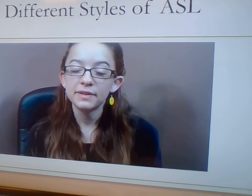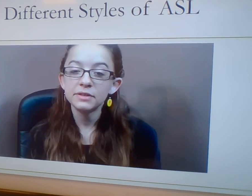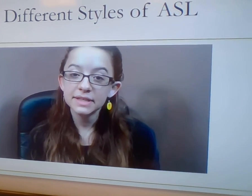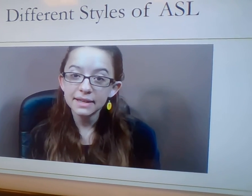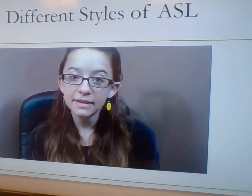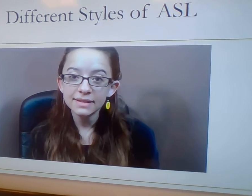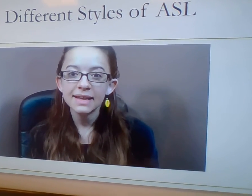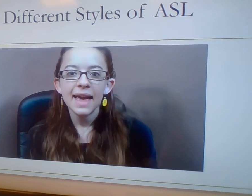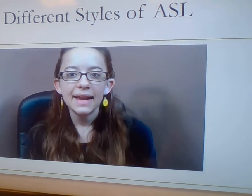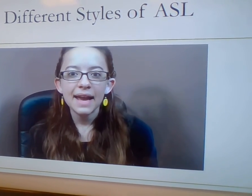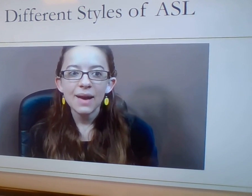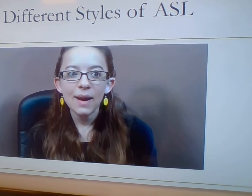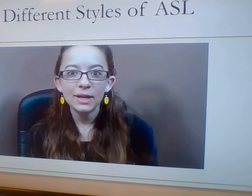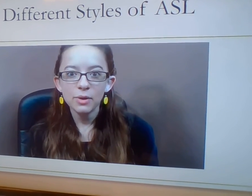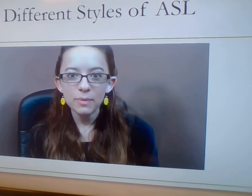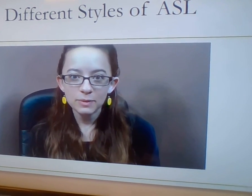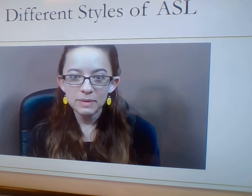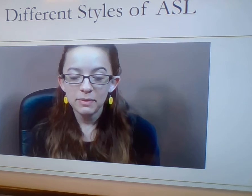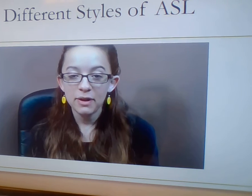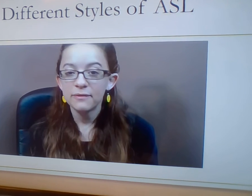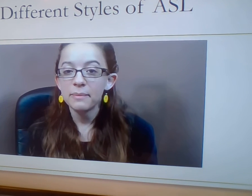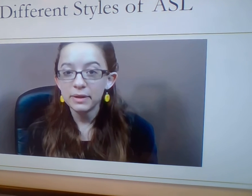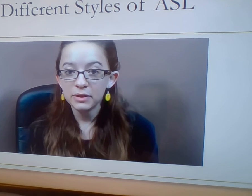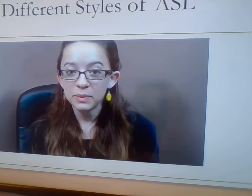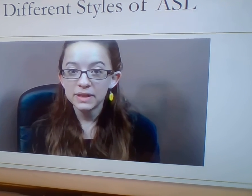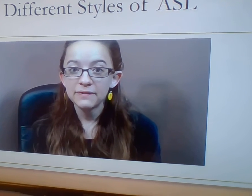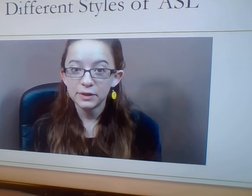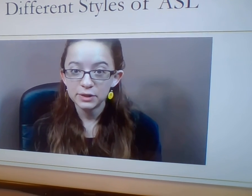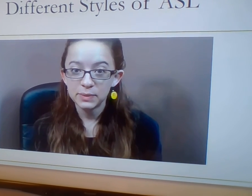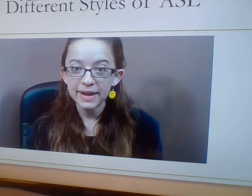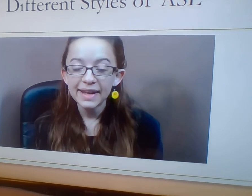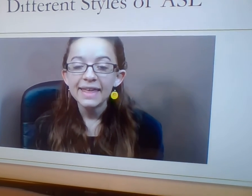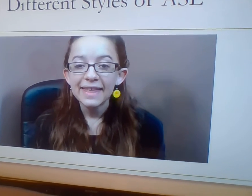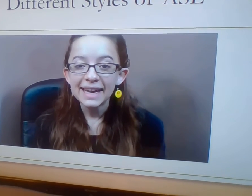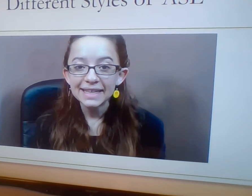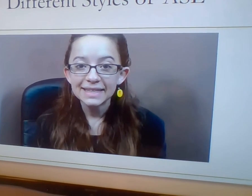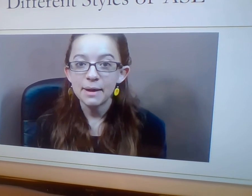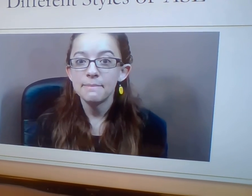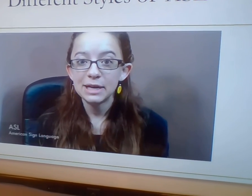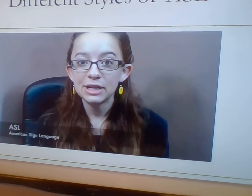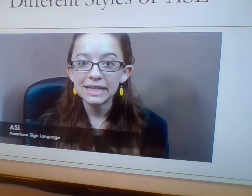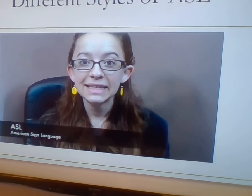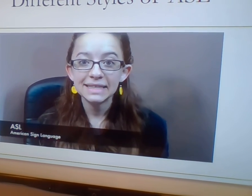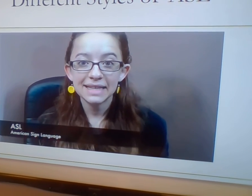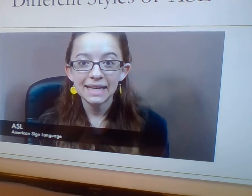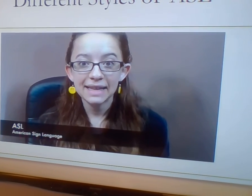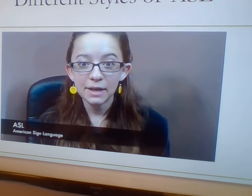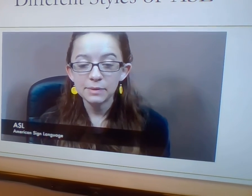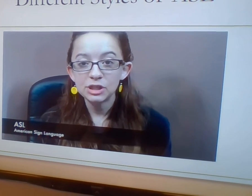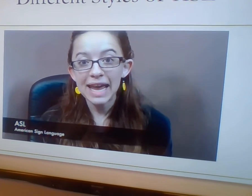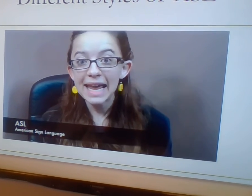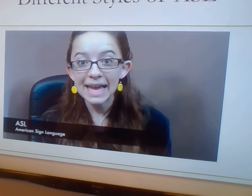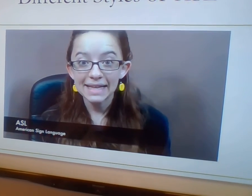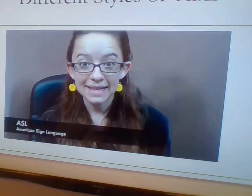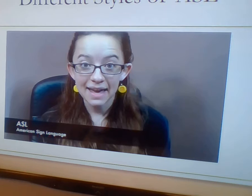your skills. Now, I know most people are familiar with the first one. That is American Sign Language,